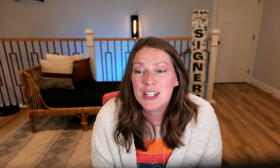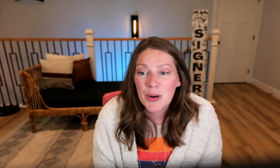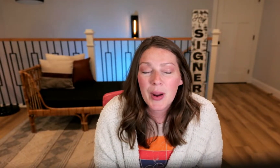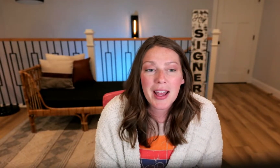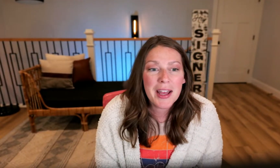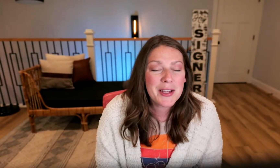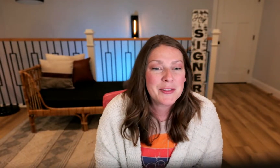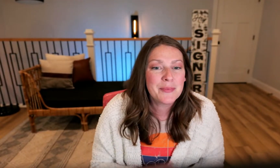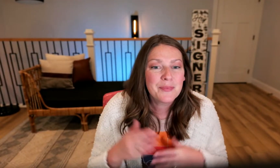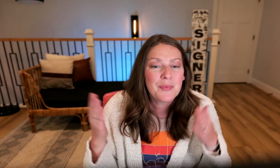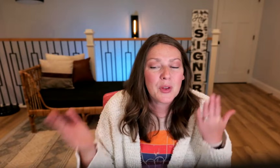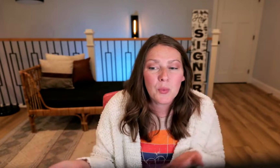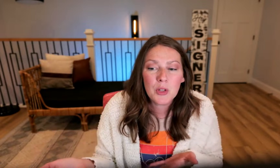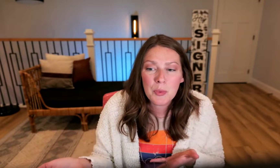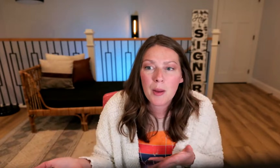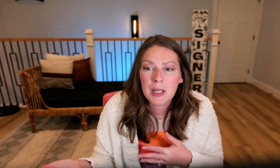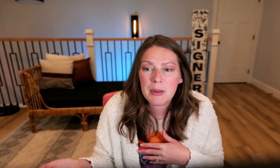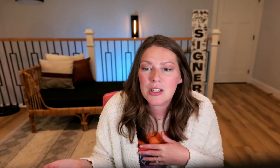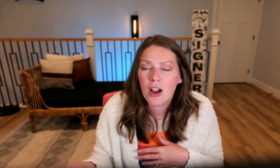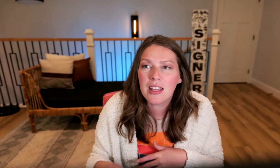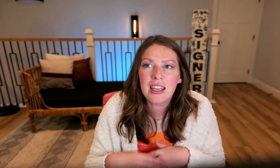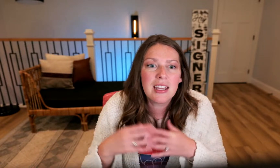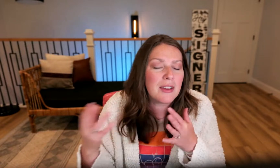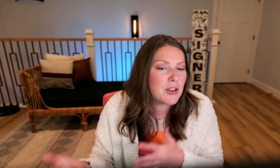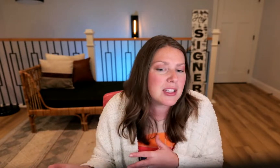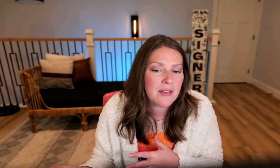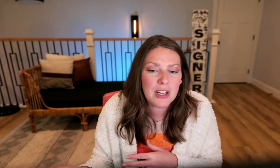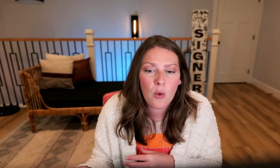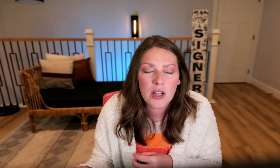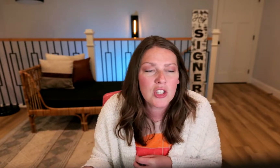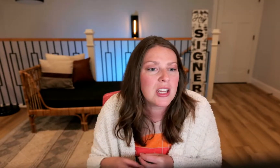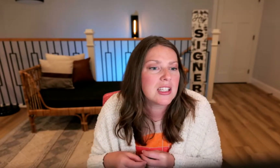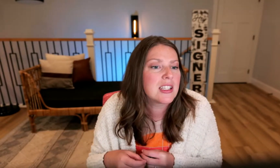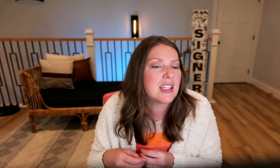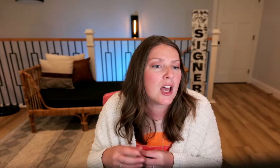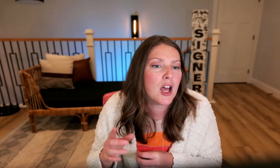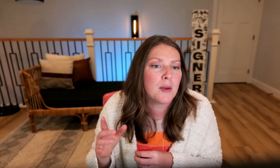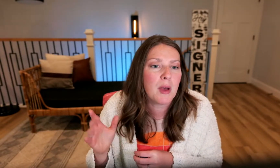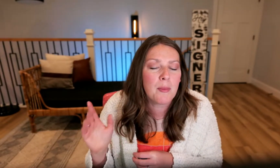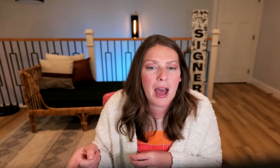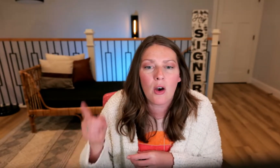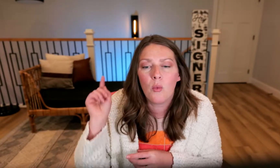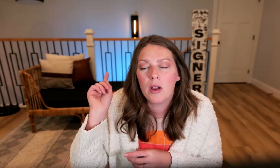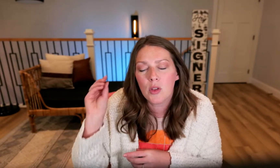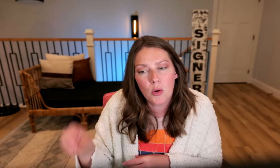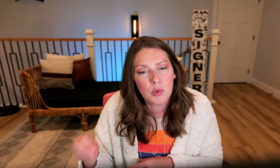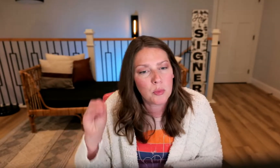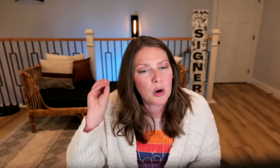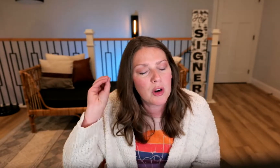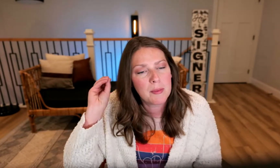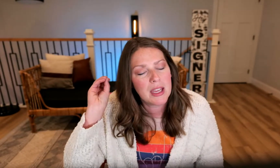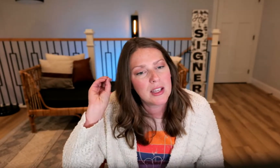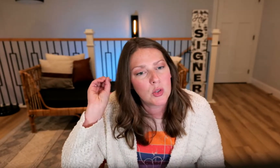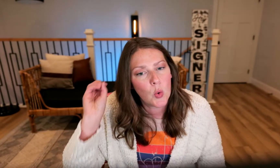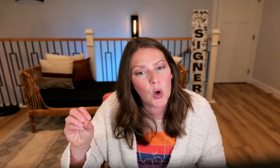So we'll probably be talking, if you guys have any questions about what the homeschool program is